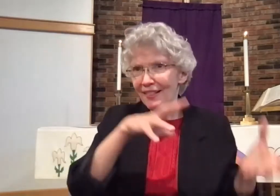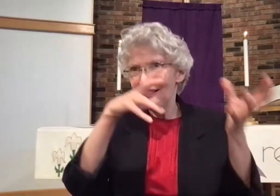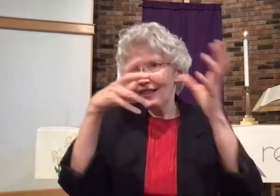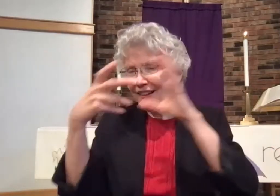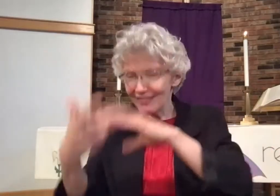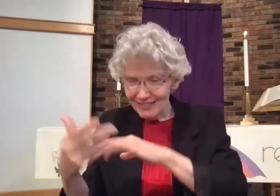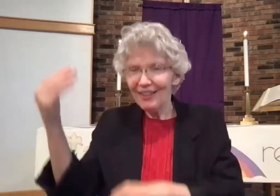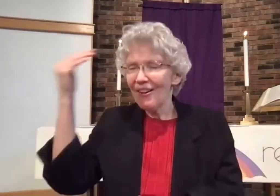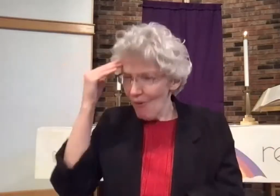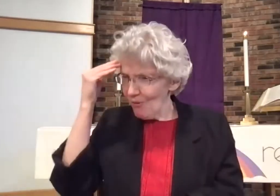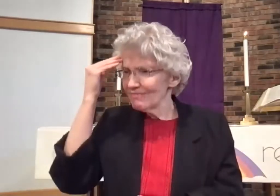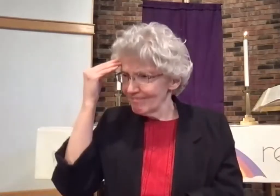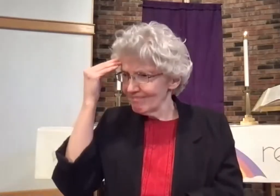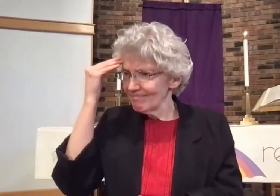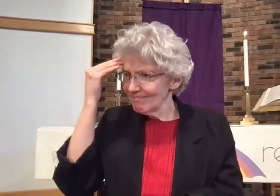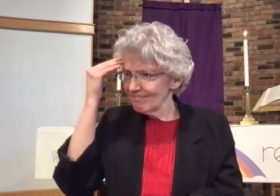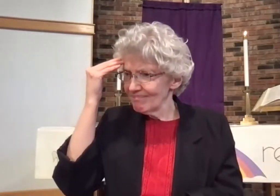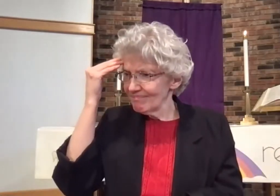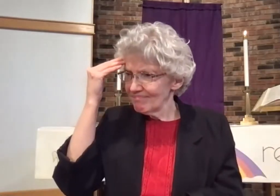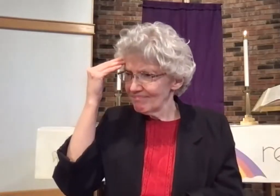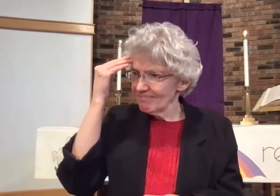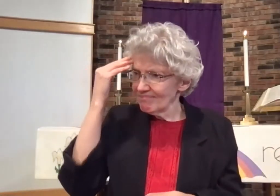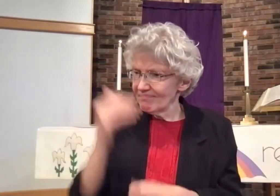God knows that the world is a messy place.